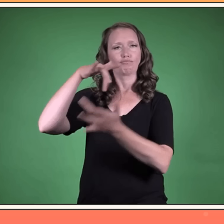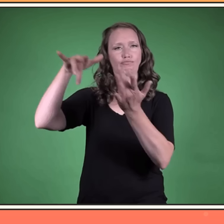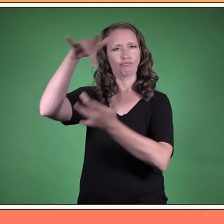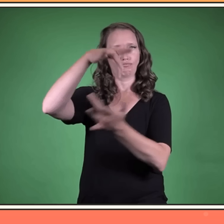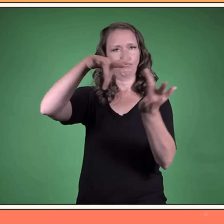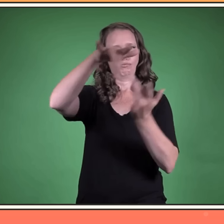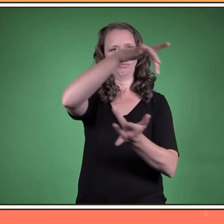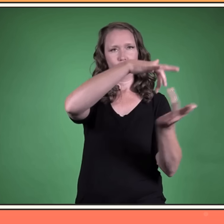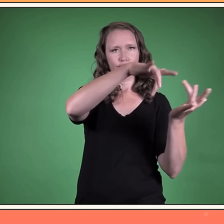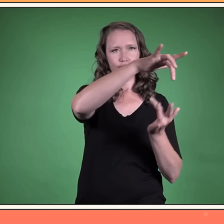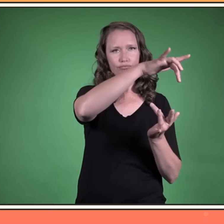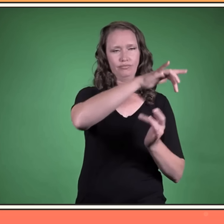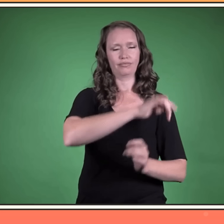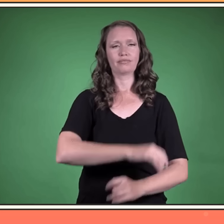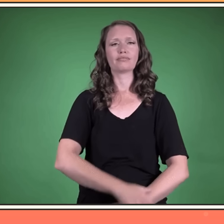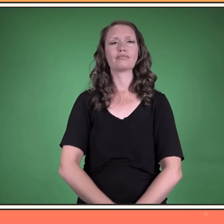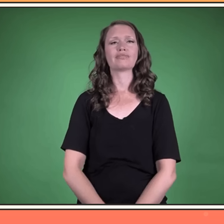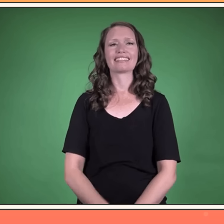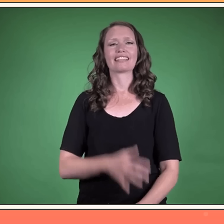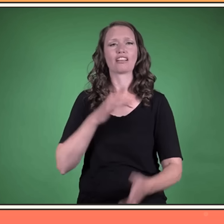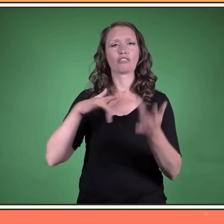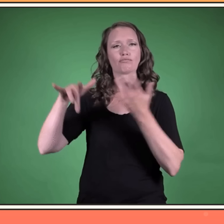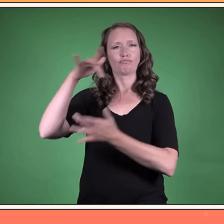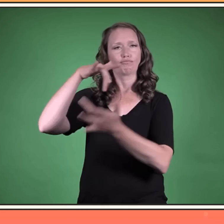Going place to see the world.